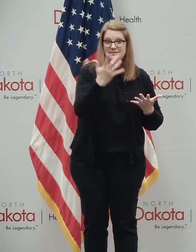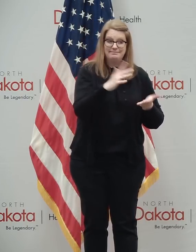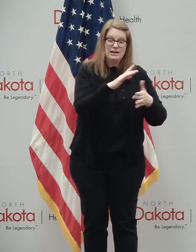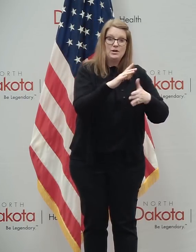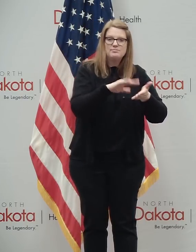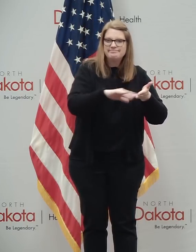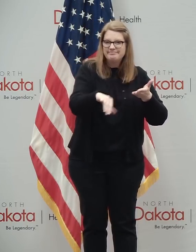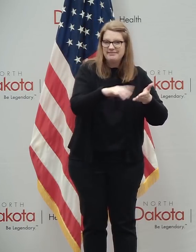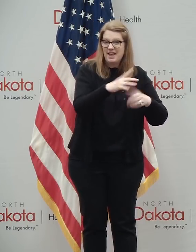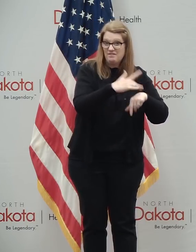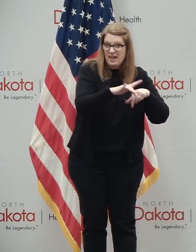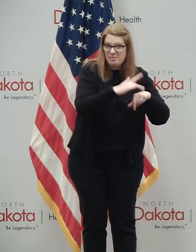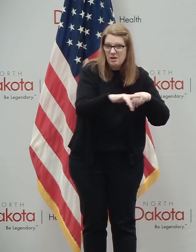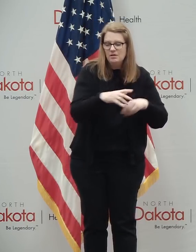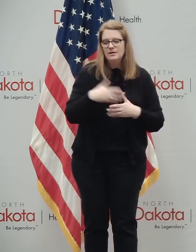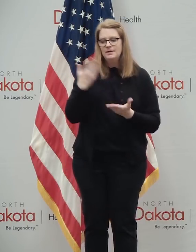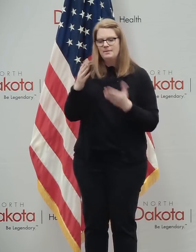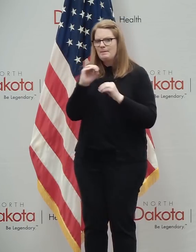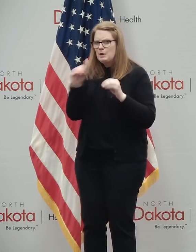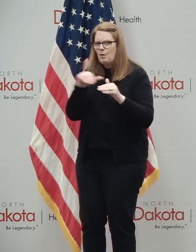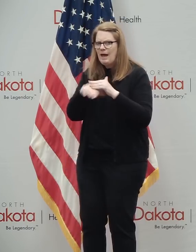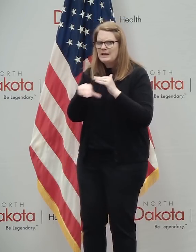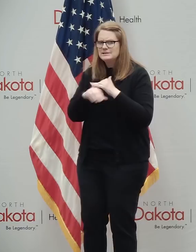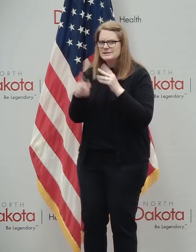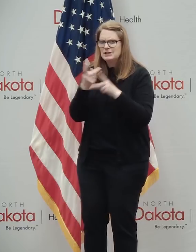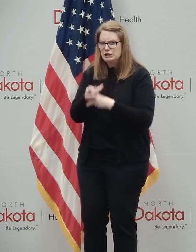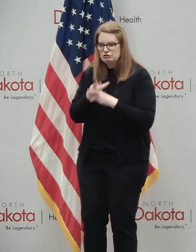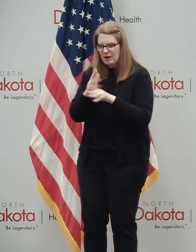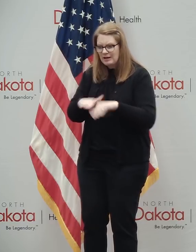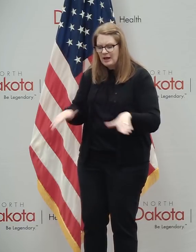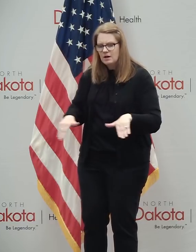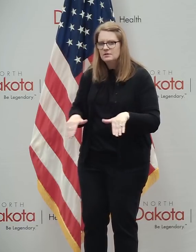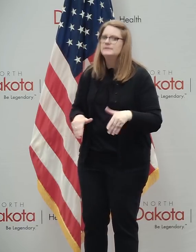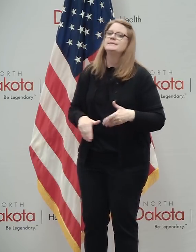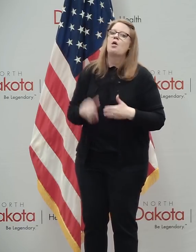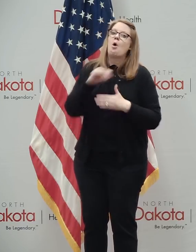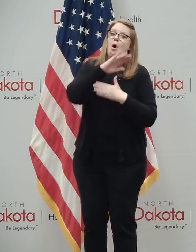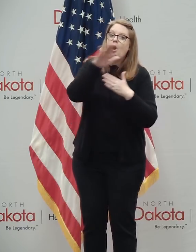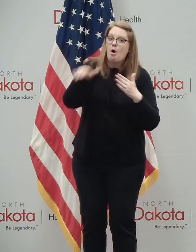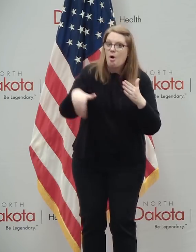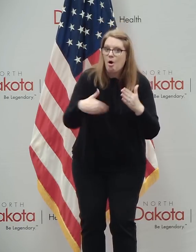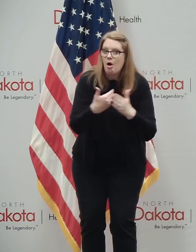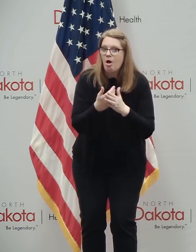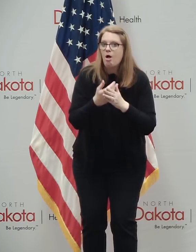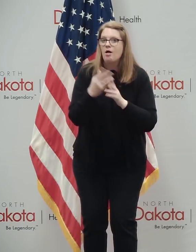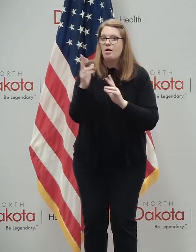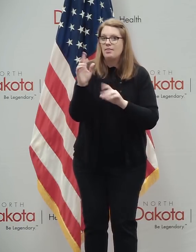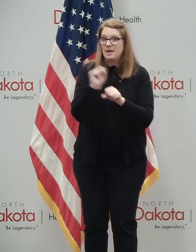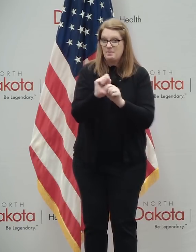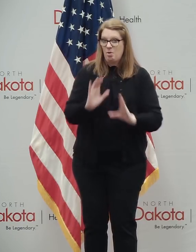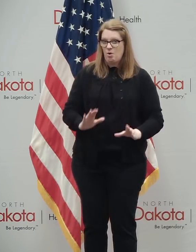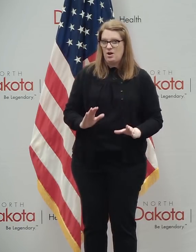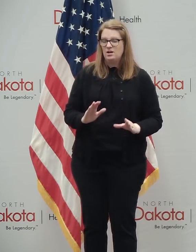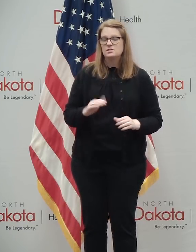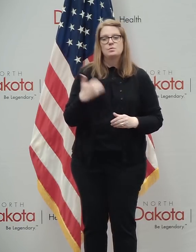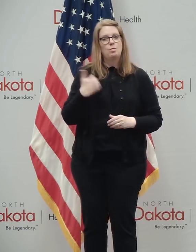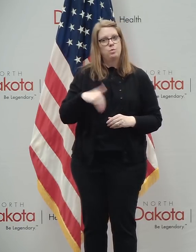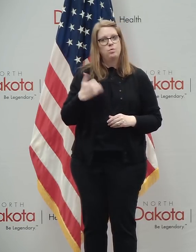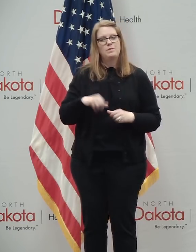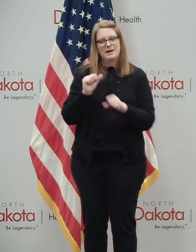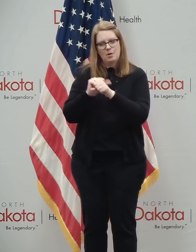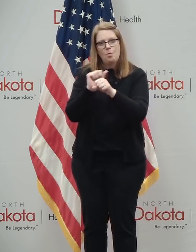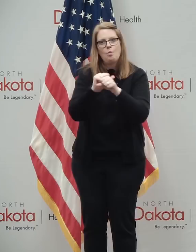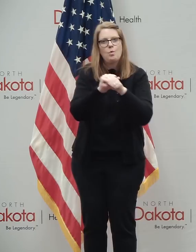have access to childcare. And we're going to work with all the employers, including all those in long-term care, to make sure that we're providing